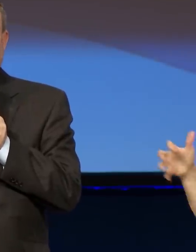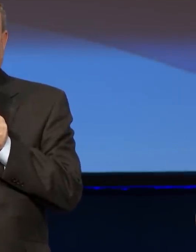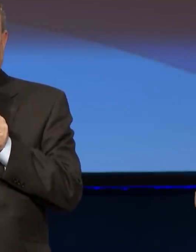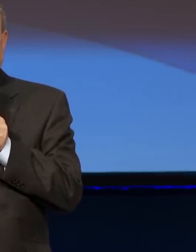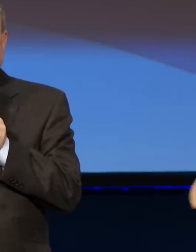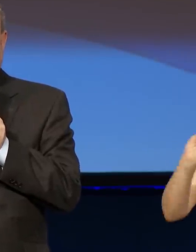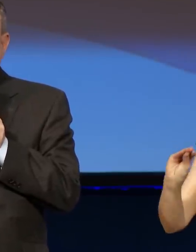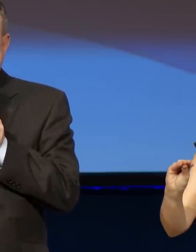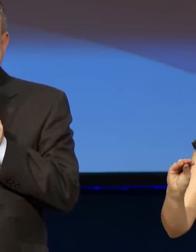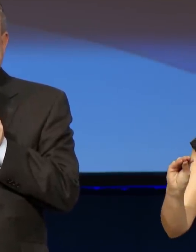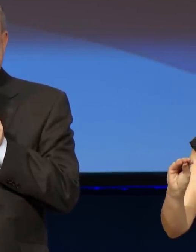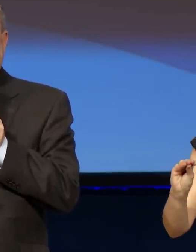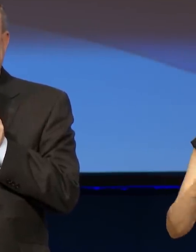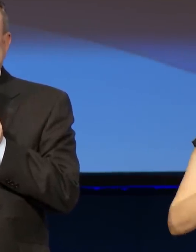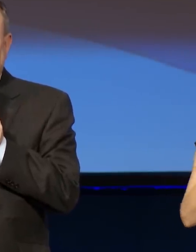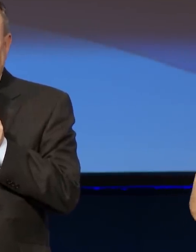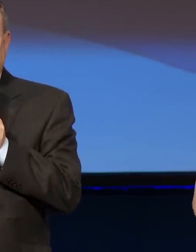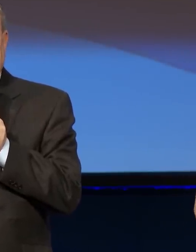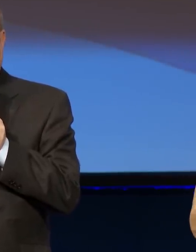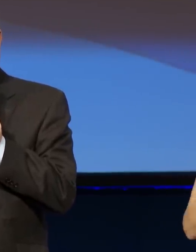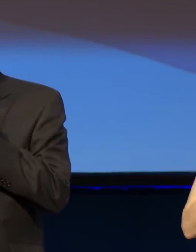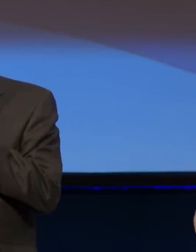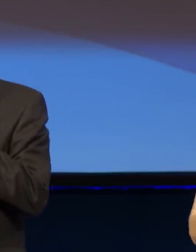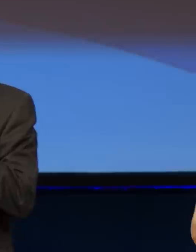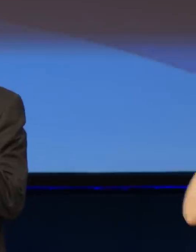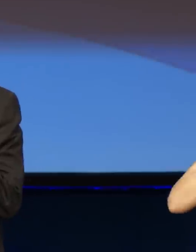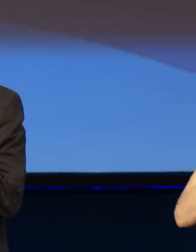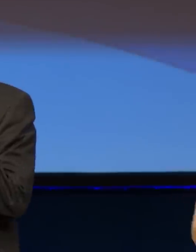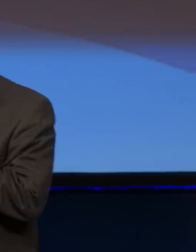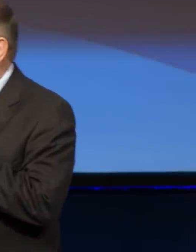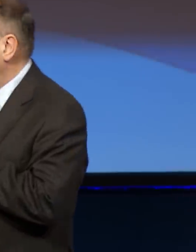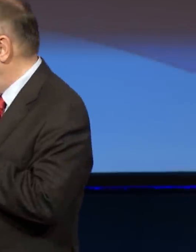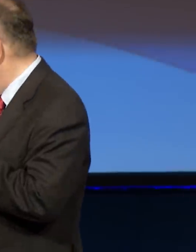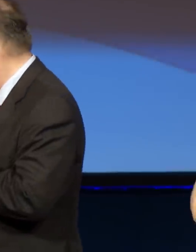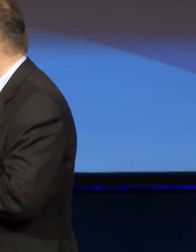can say they were anything other than relevant to this election campaign.